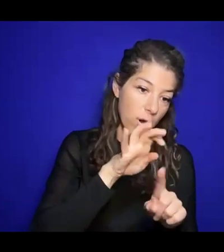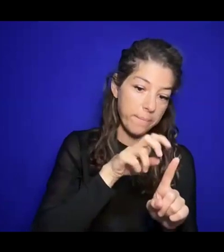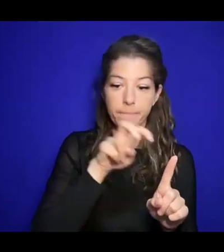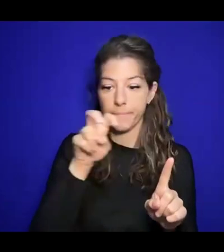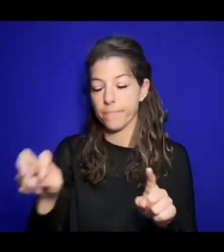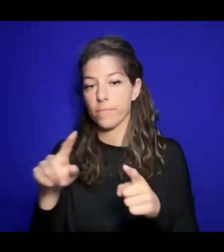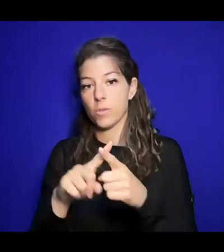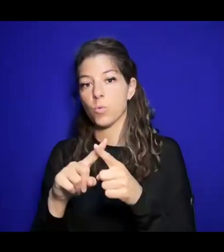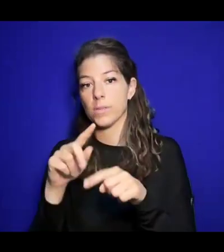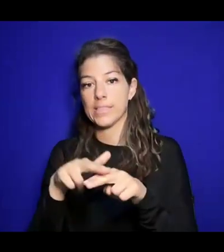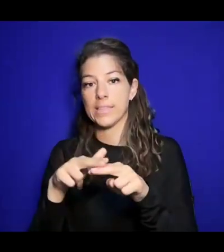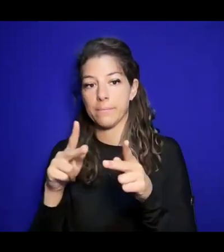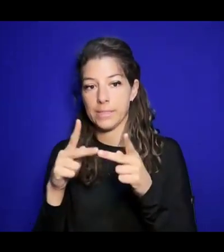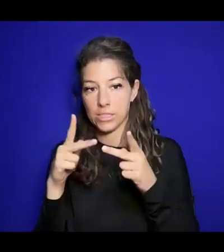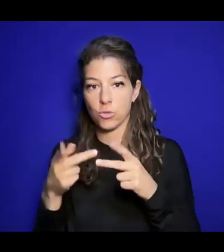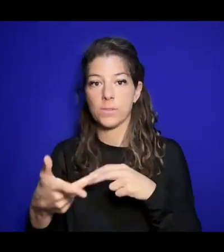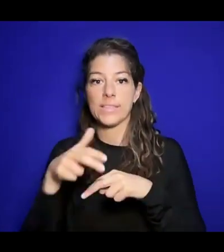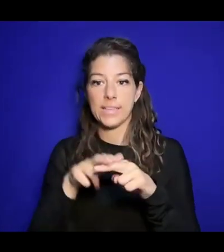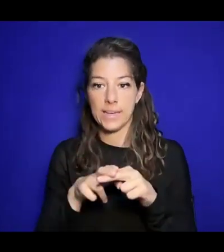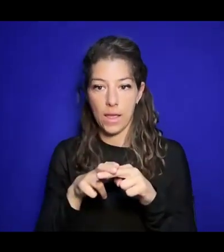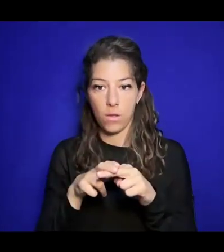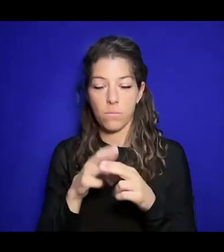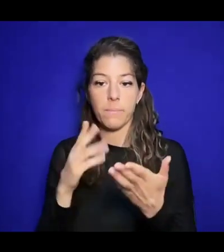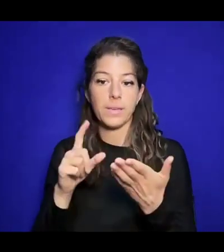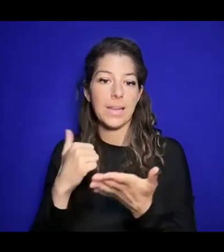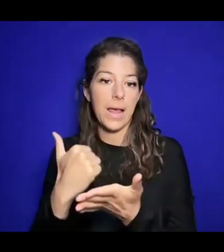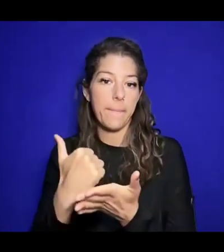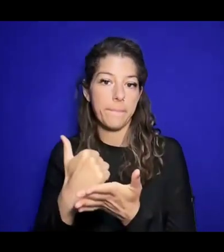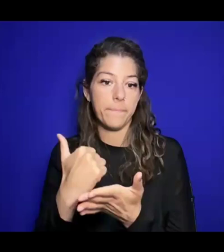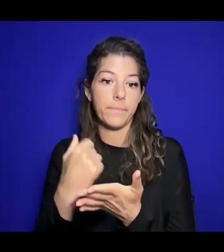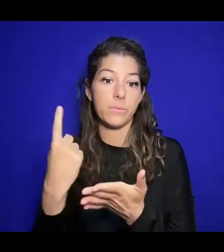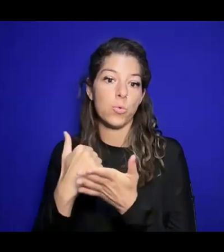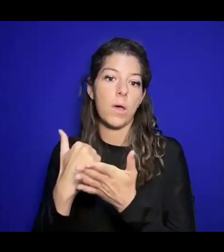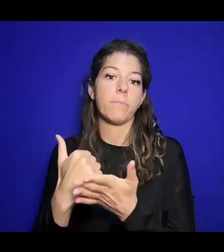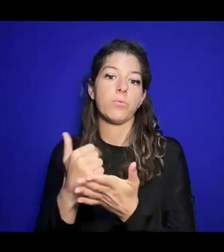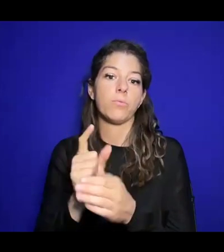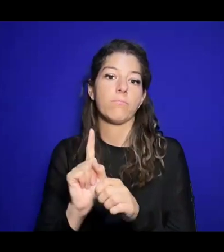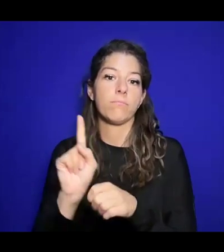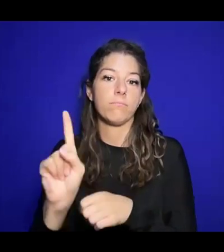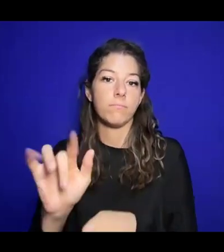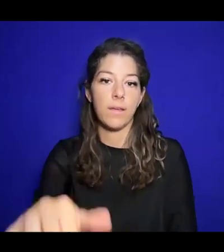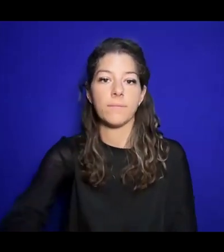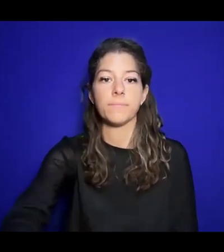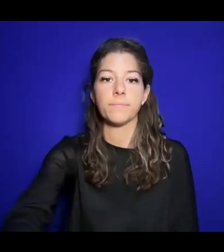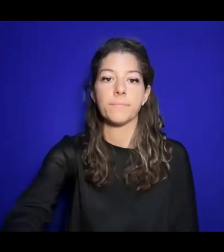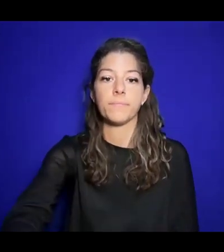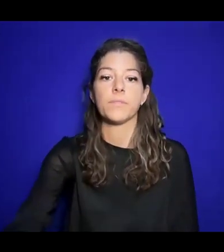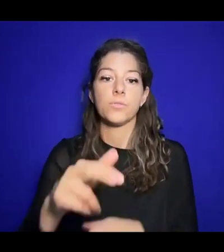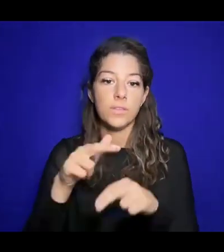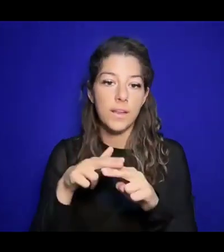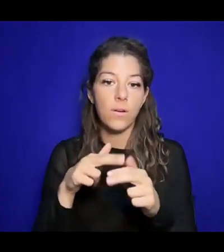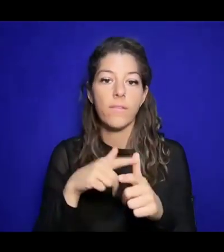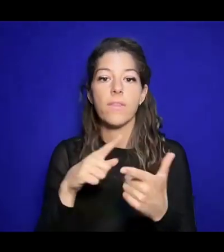seated position. So you're sitting down. You might need help, somebody to help you get in there. Okay, so you're sitting down, and then